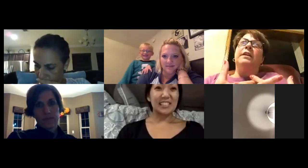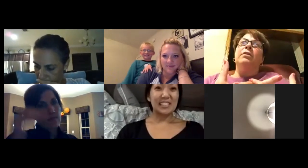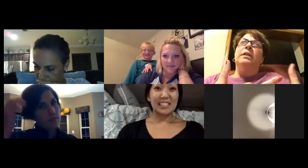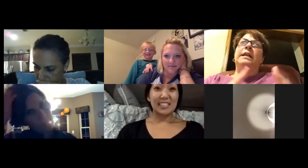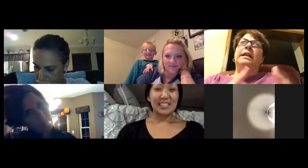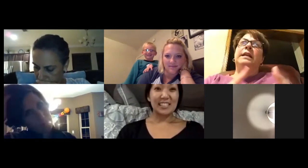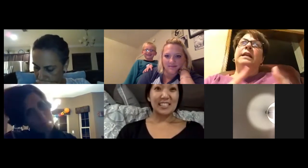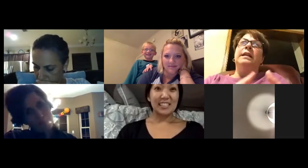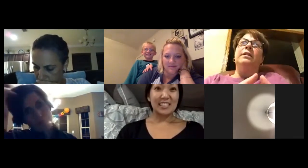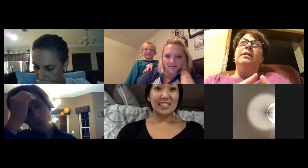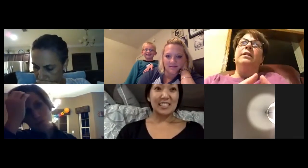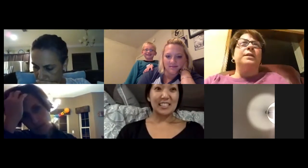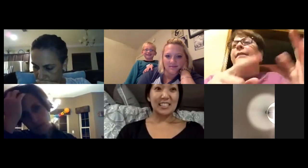you'll need the sign for mom or dad?